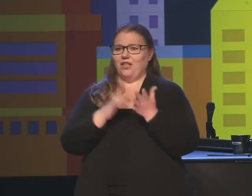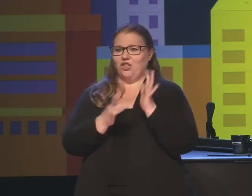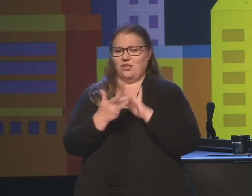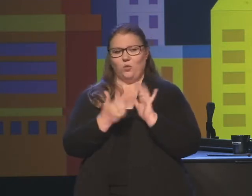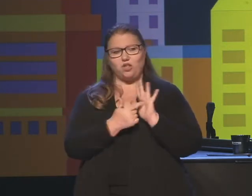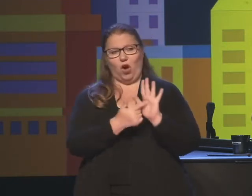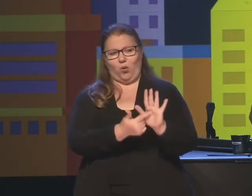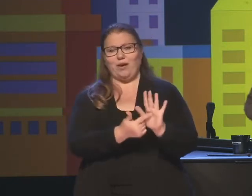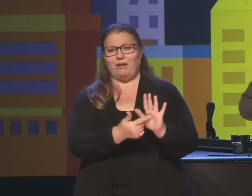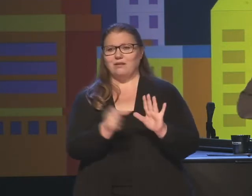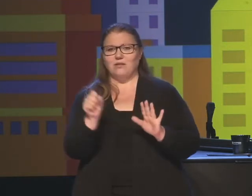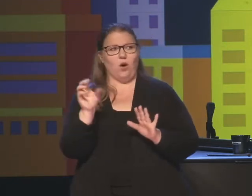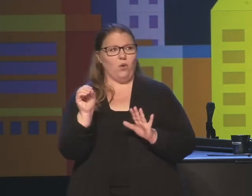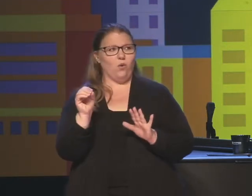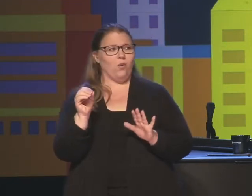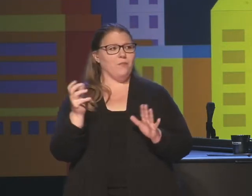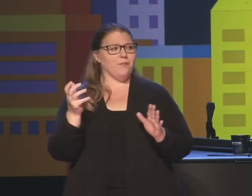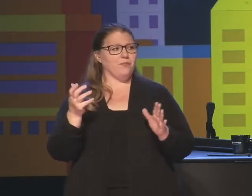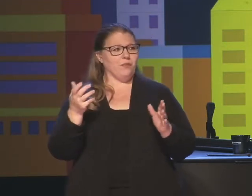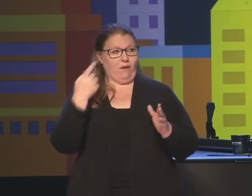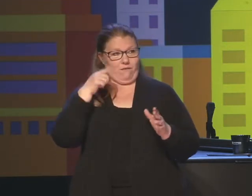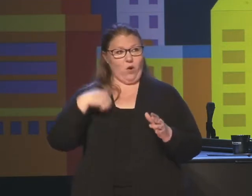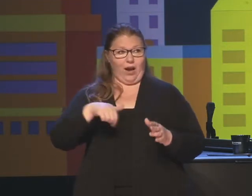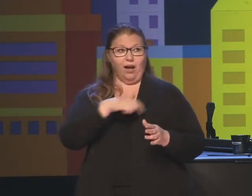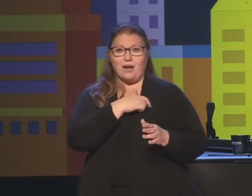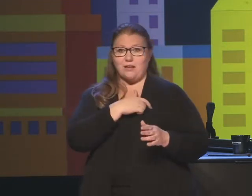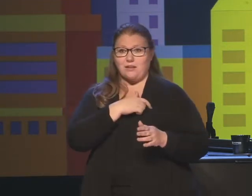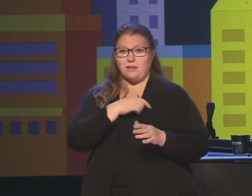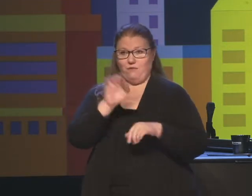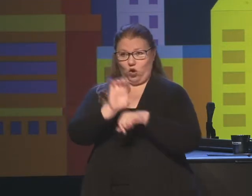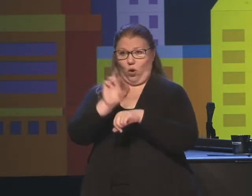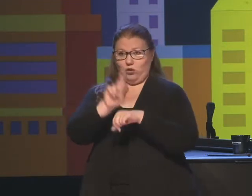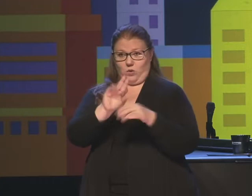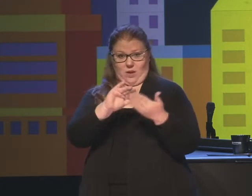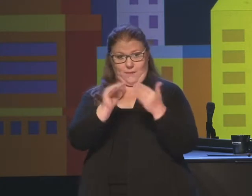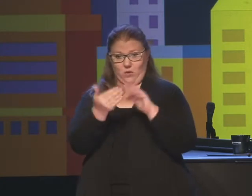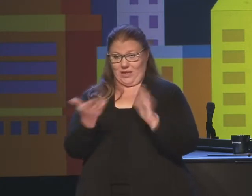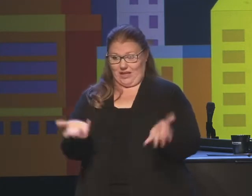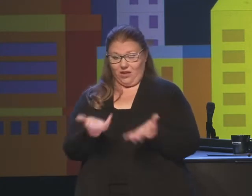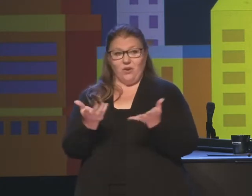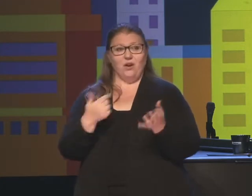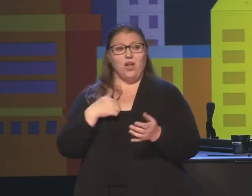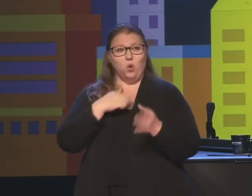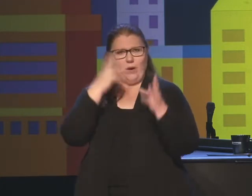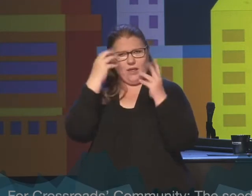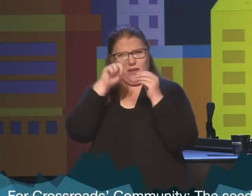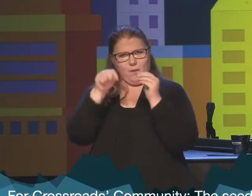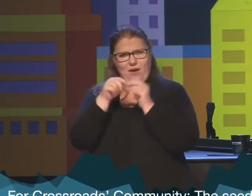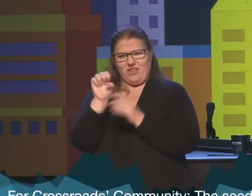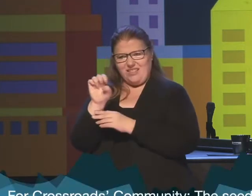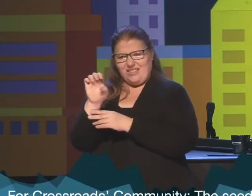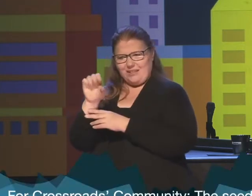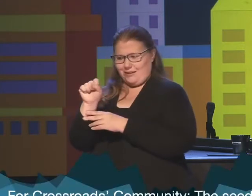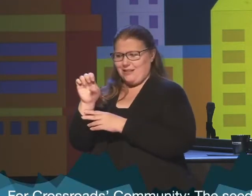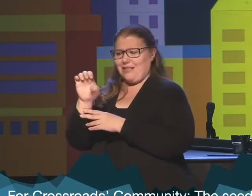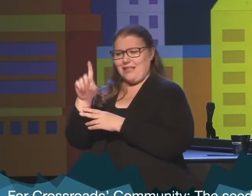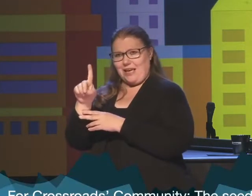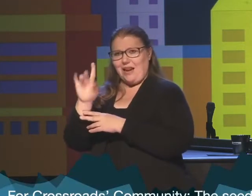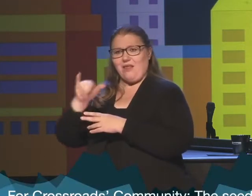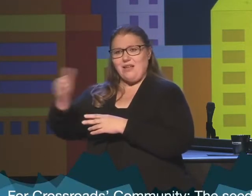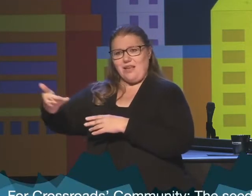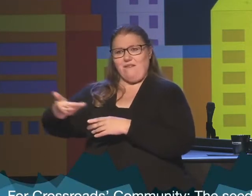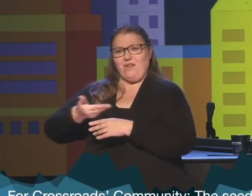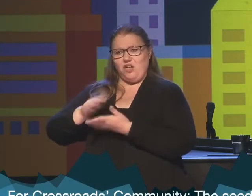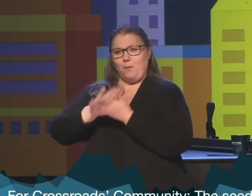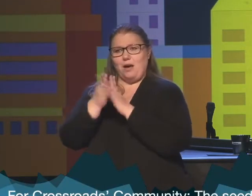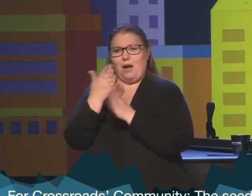and revealing. So here's what I would say for us, for the Crossroads community, we could think of the seed as the invitation to become